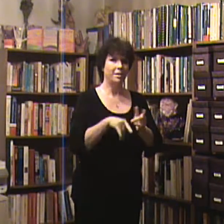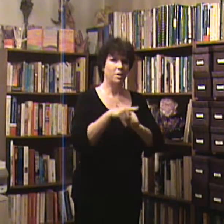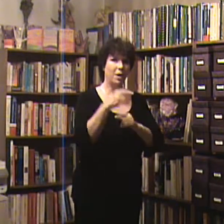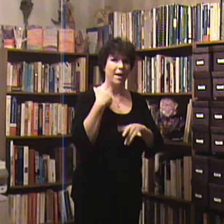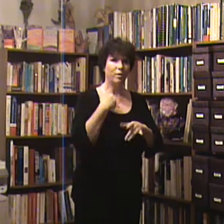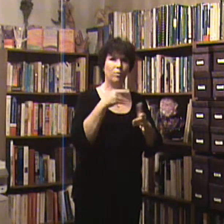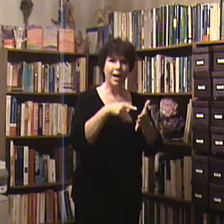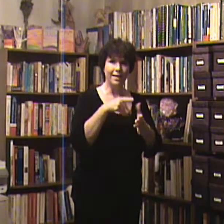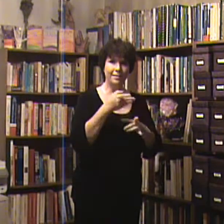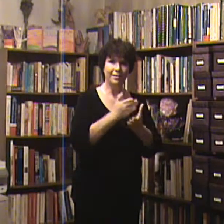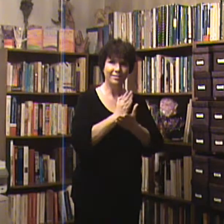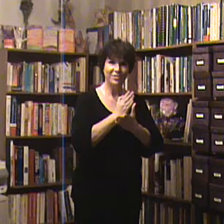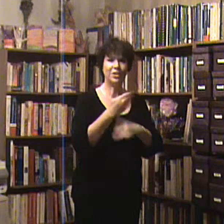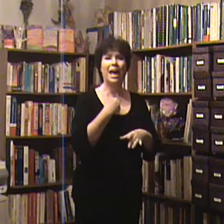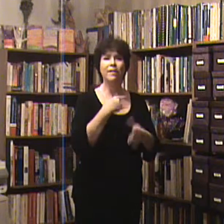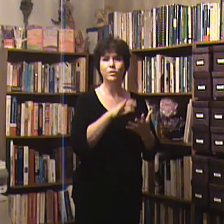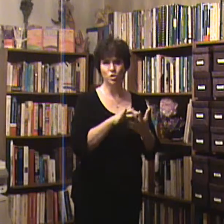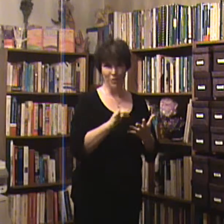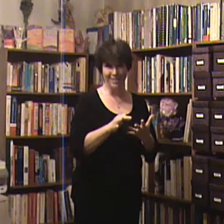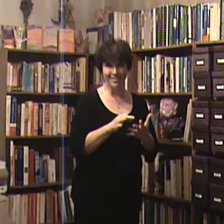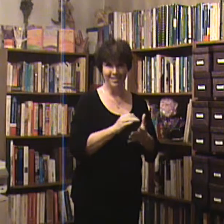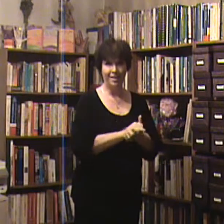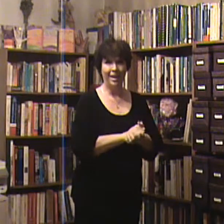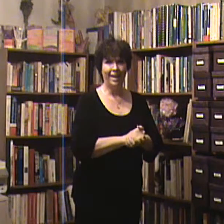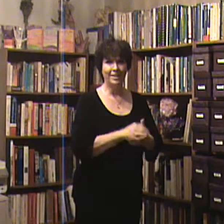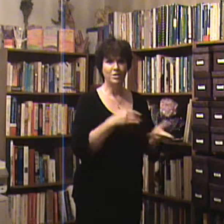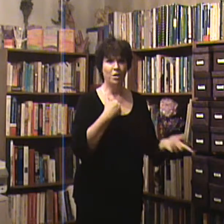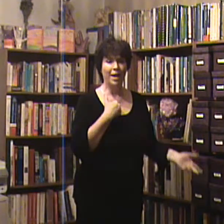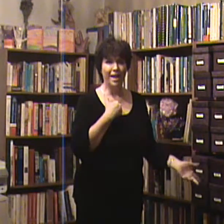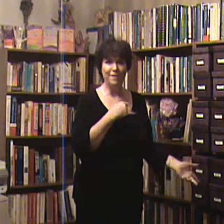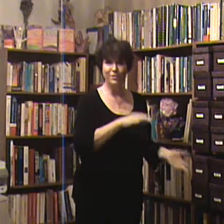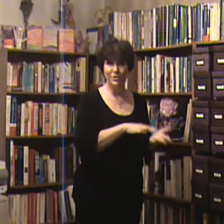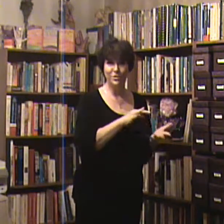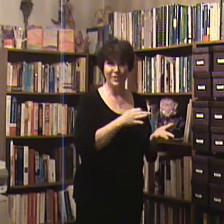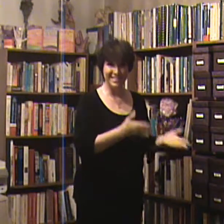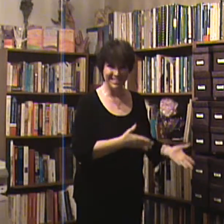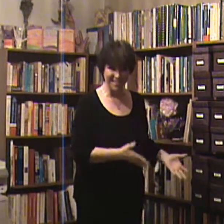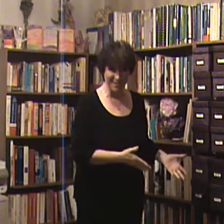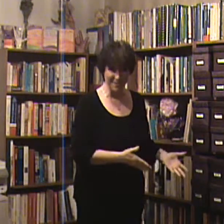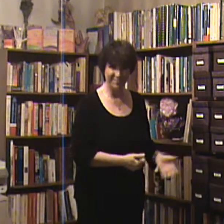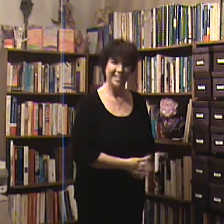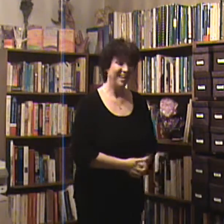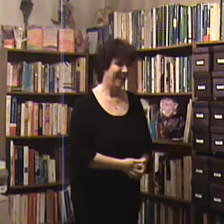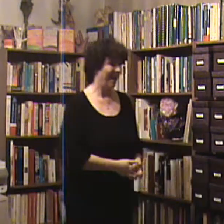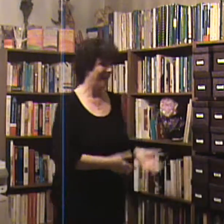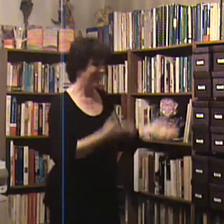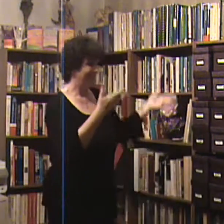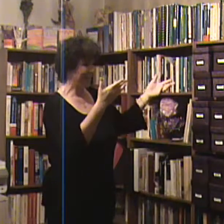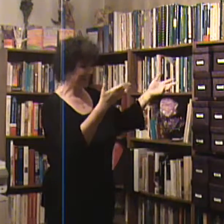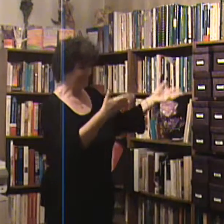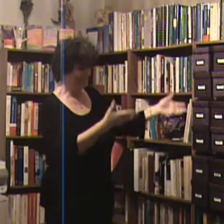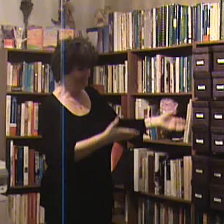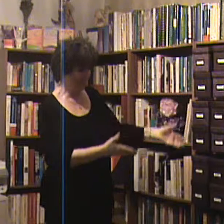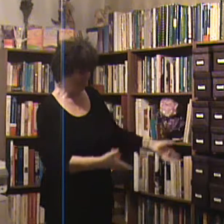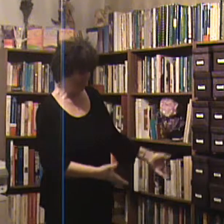that you have a right to have a choice. And so I have choices here. And that is this